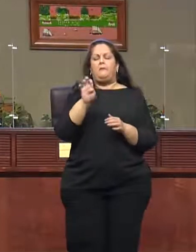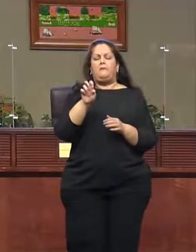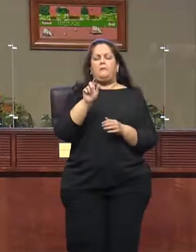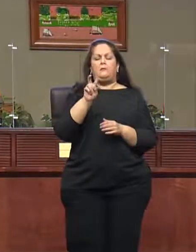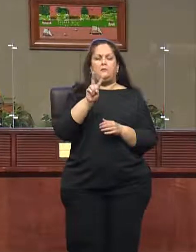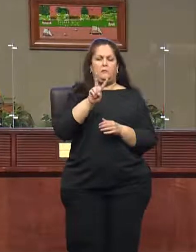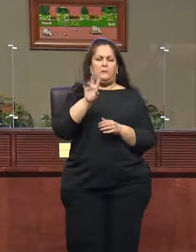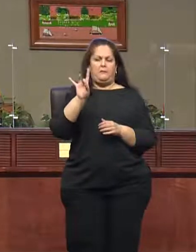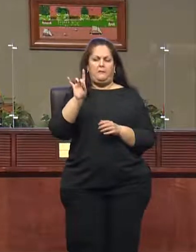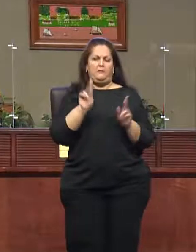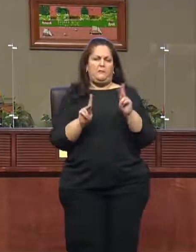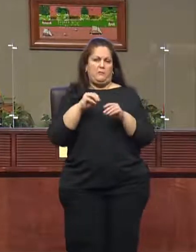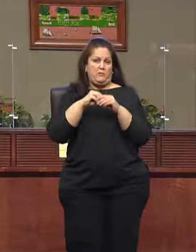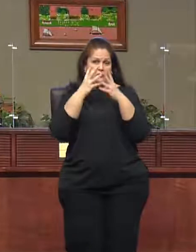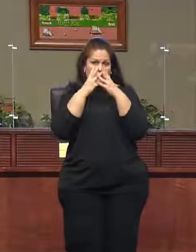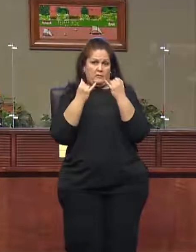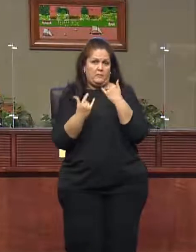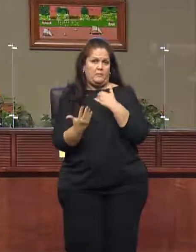2,428.